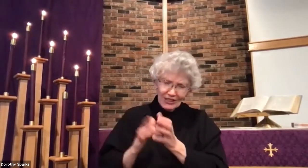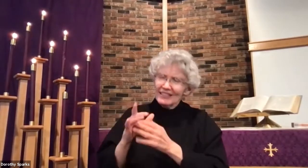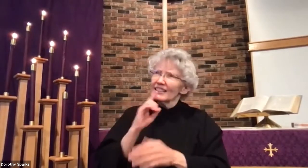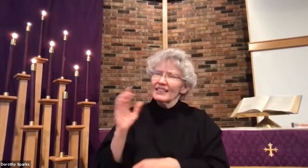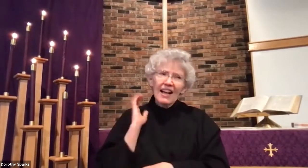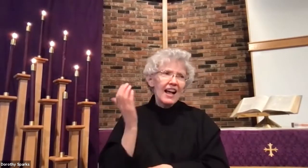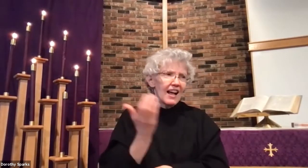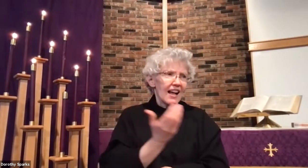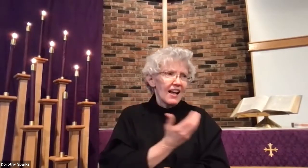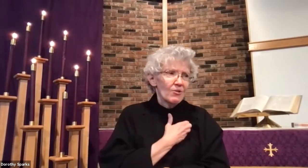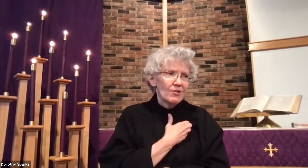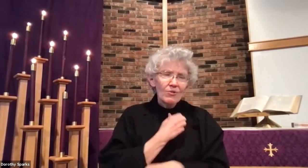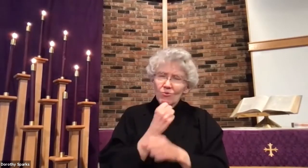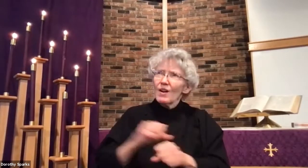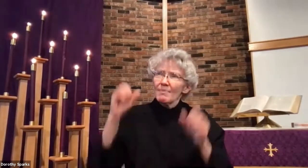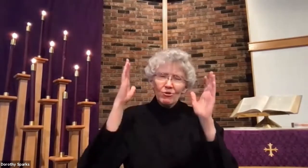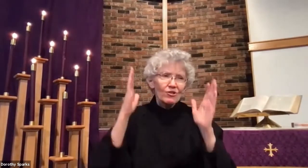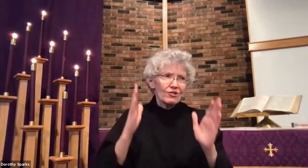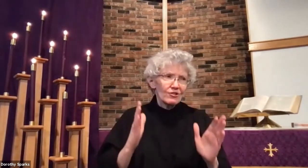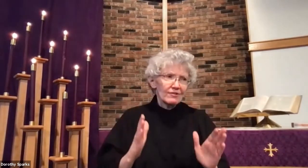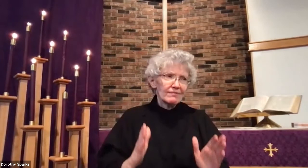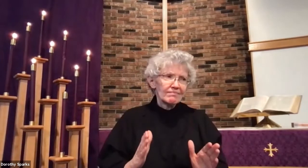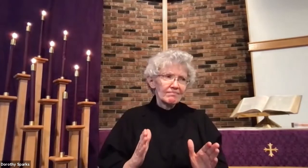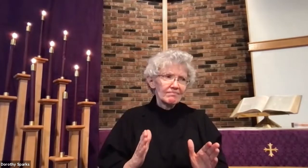Because Jesus is our Redeemer.